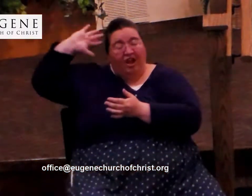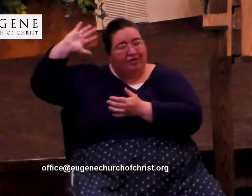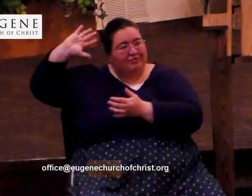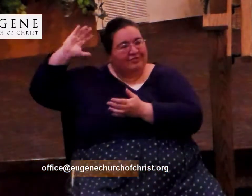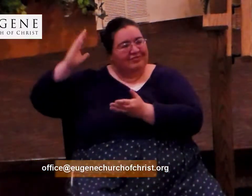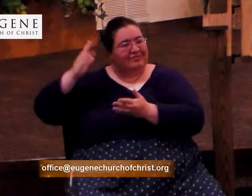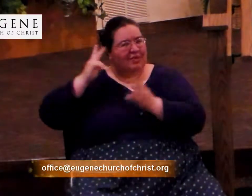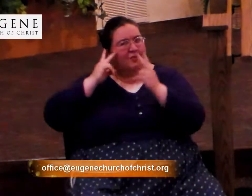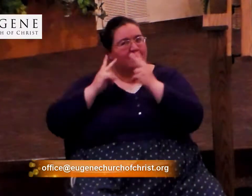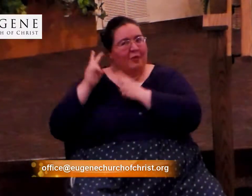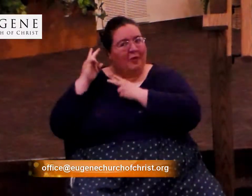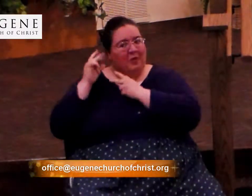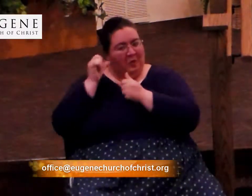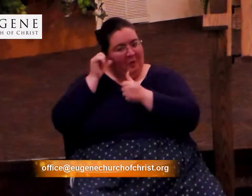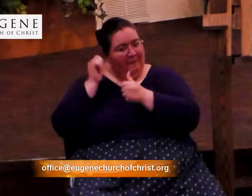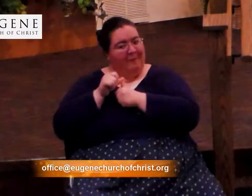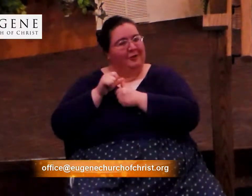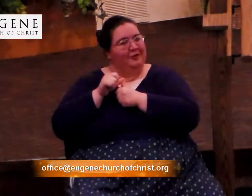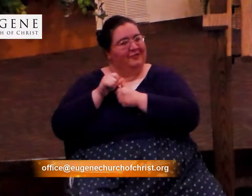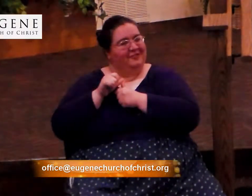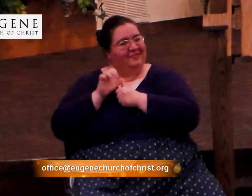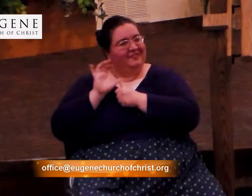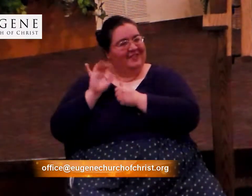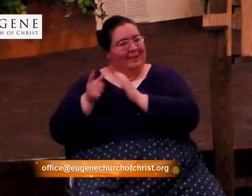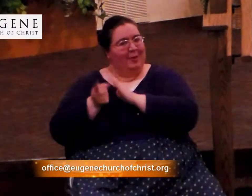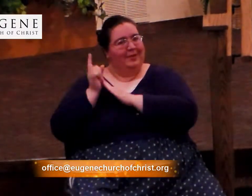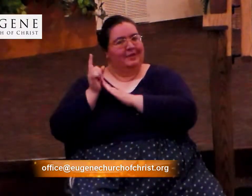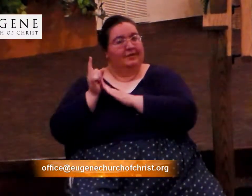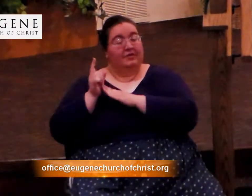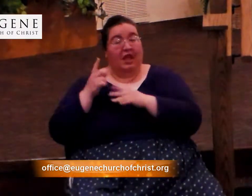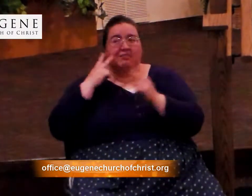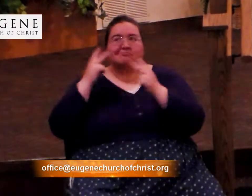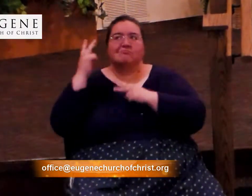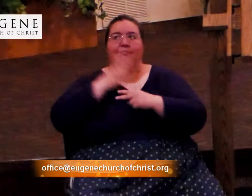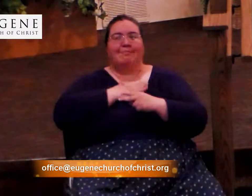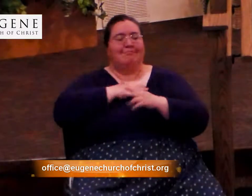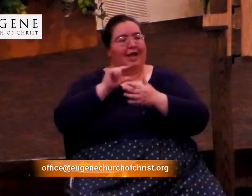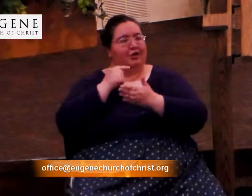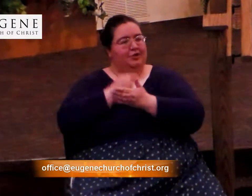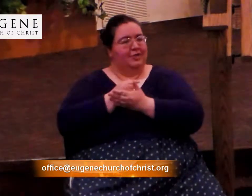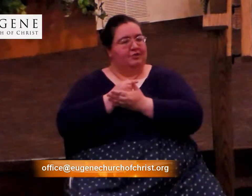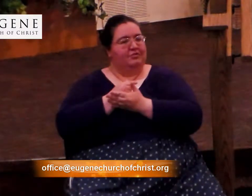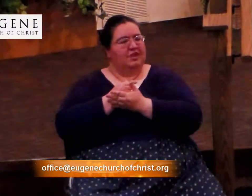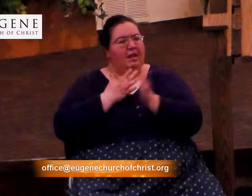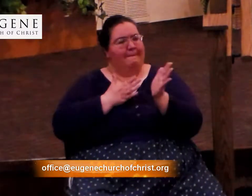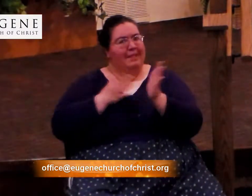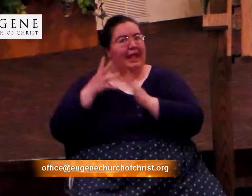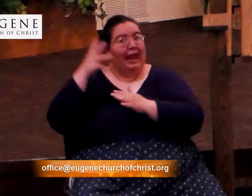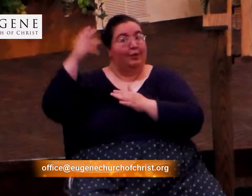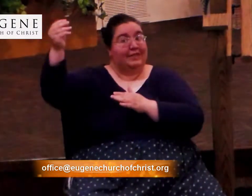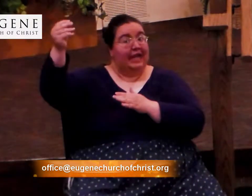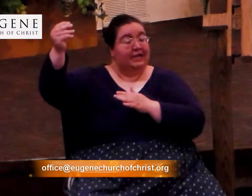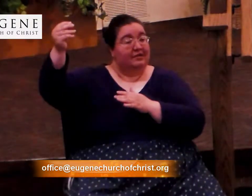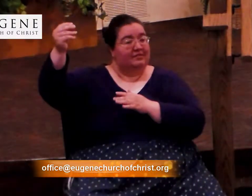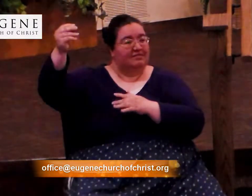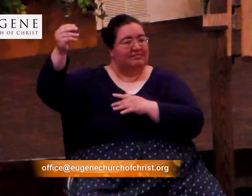mine. Mine was exciting. We're supposed to be outside on the football field, and it rained. Totally unfamiliar for us here in Eugene. It